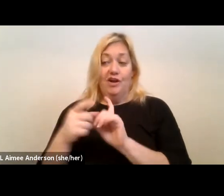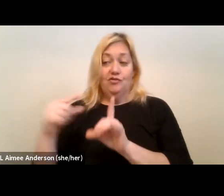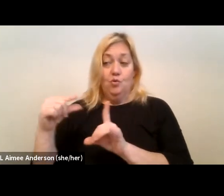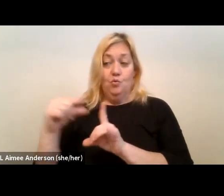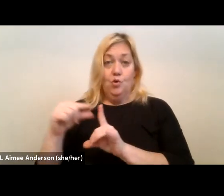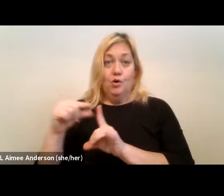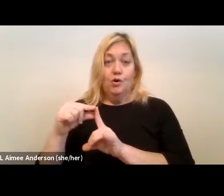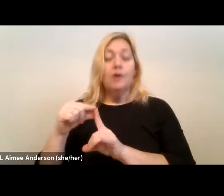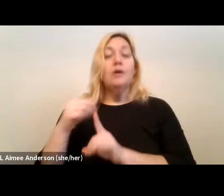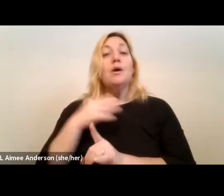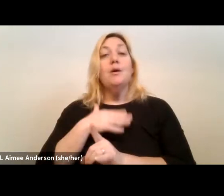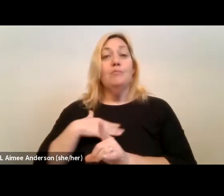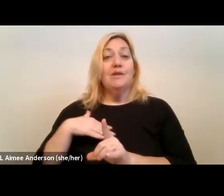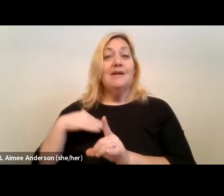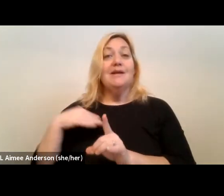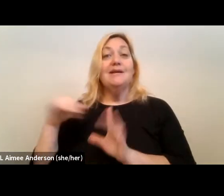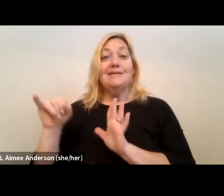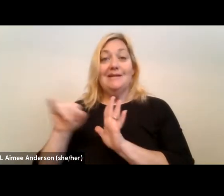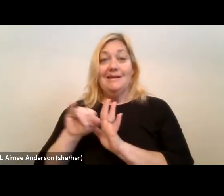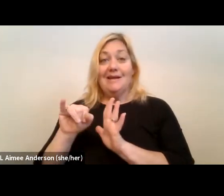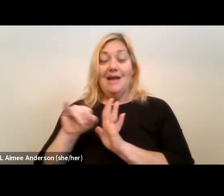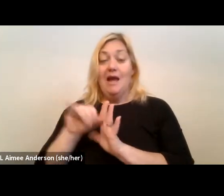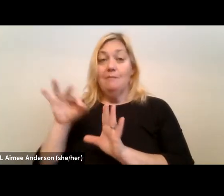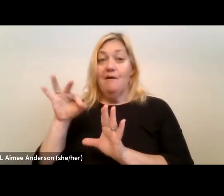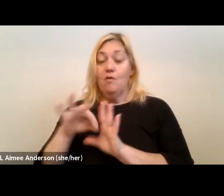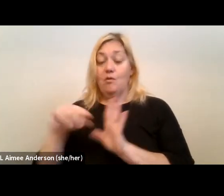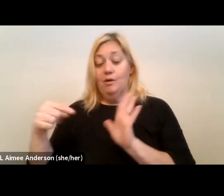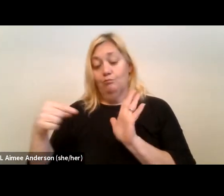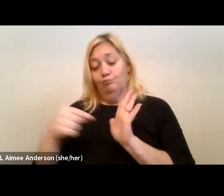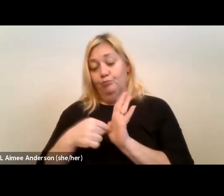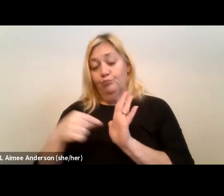please indicate by pressing